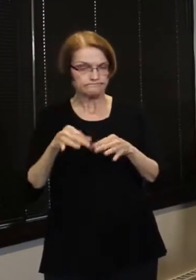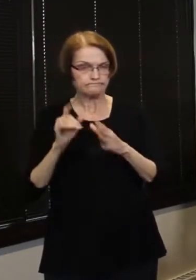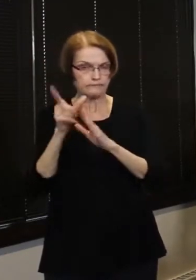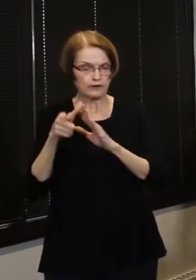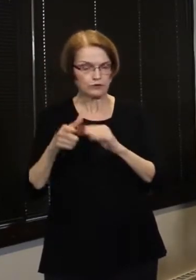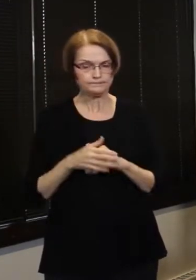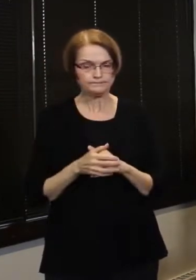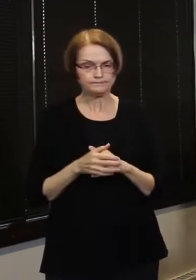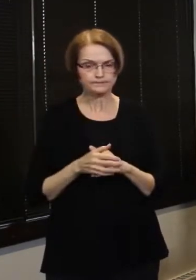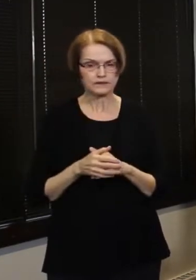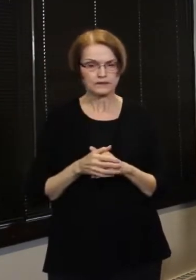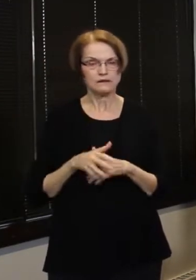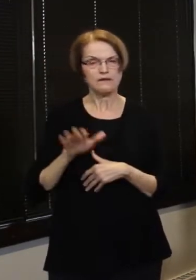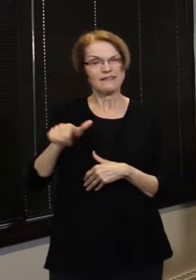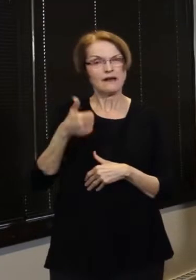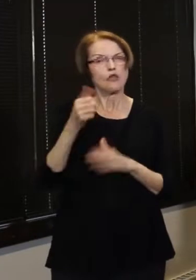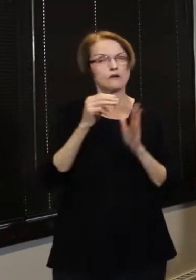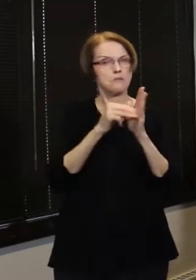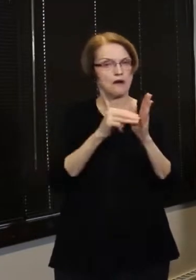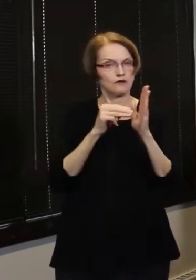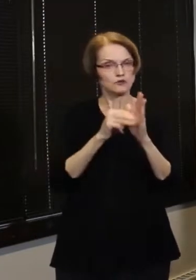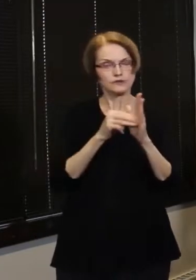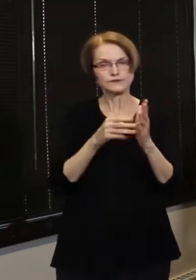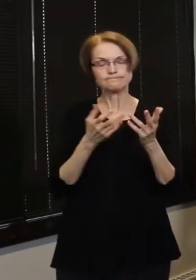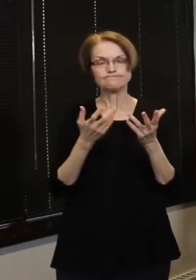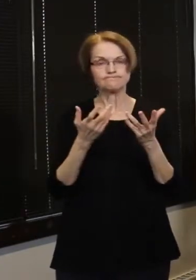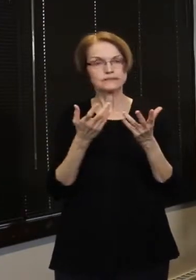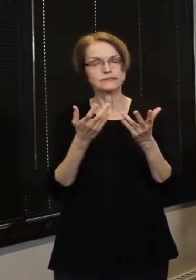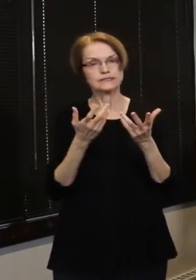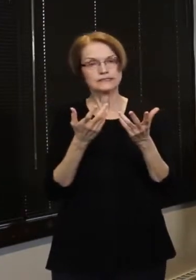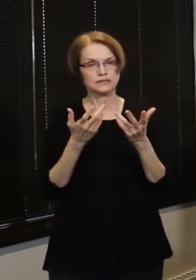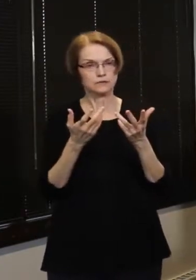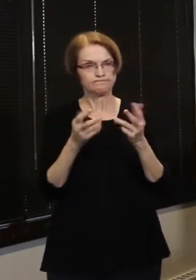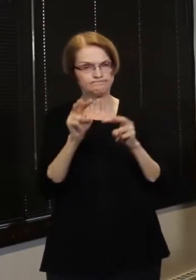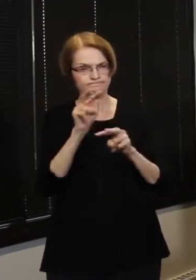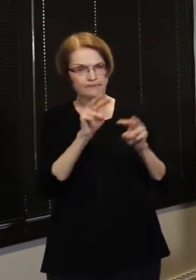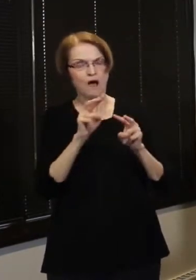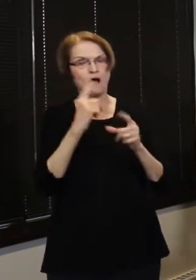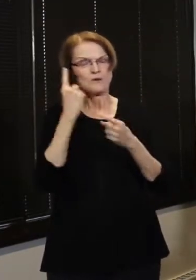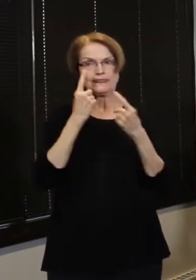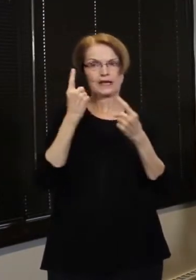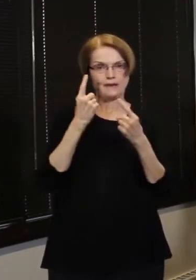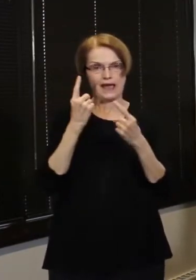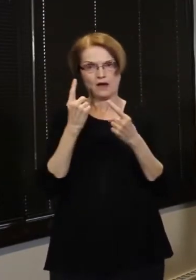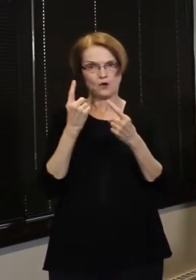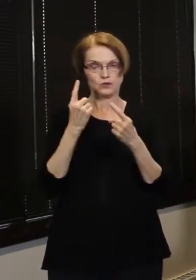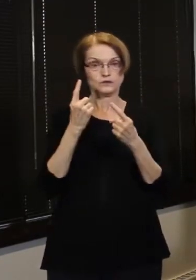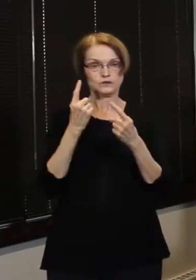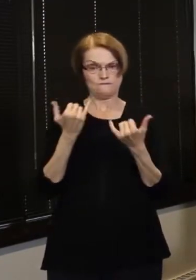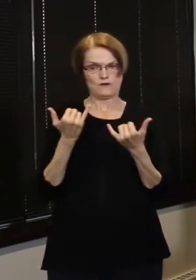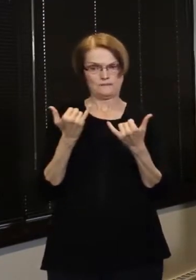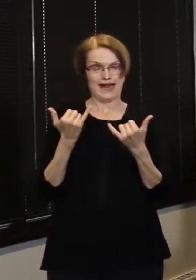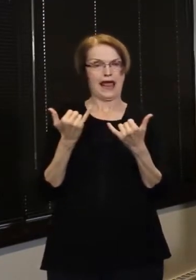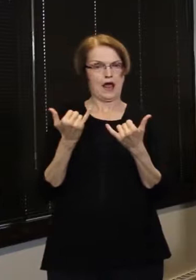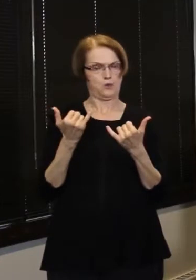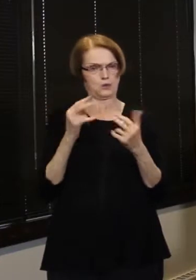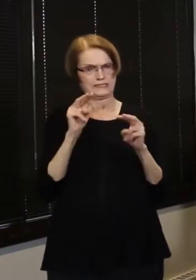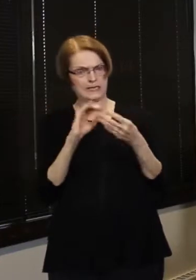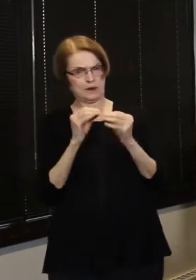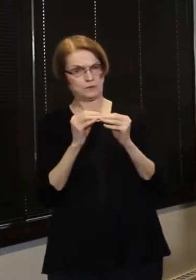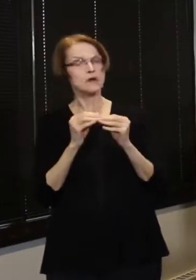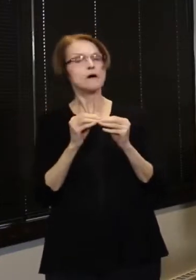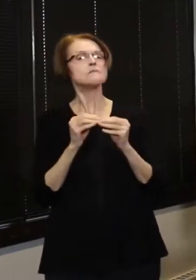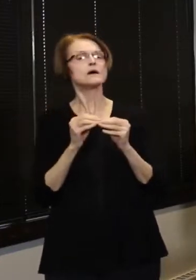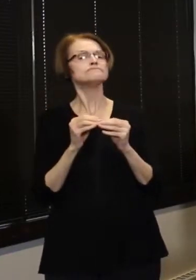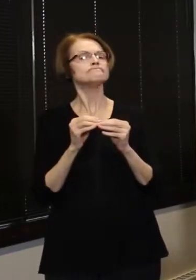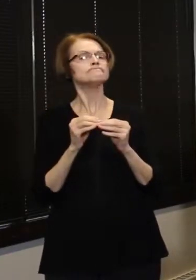These are the alternative models, and so this is when I say it gives us a little bit of pause to start thinking about, okay, so where are we going from here? So again, we seem to